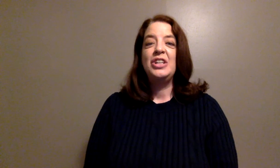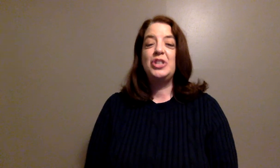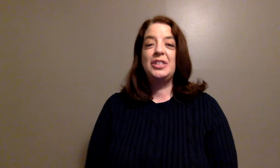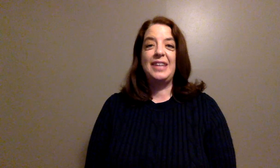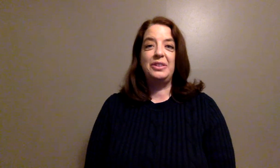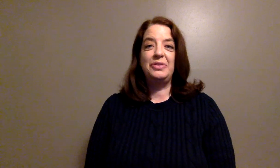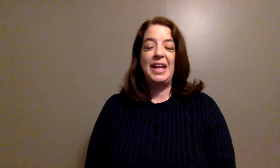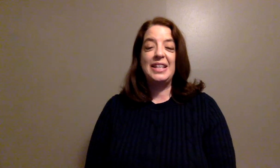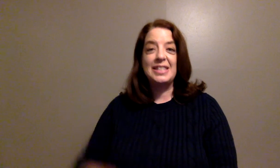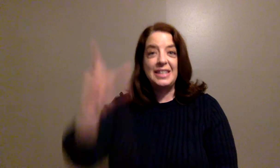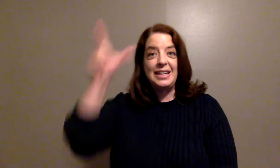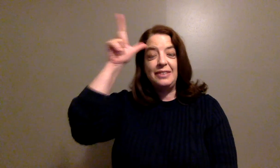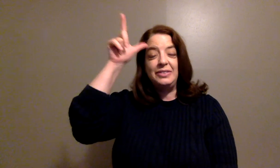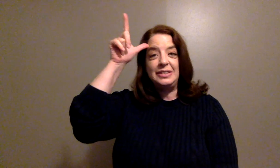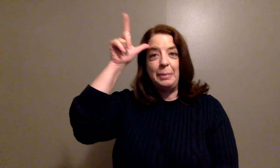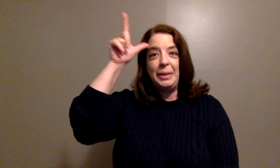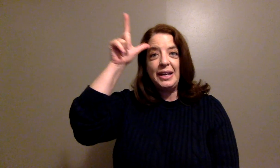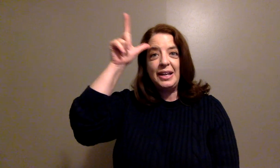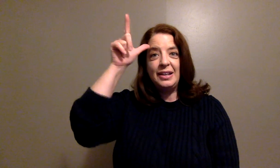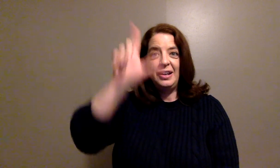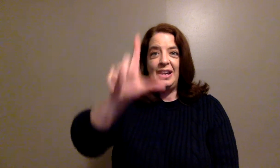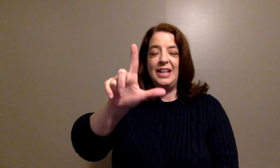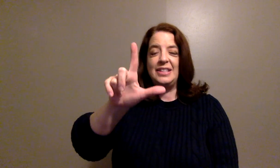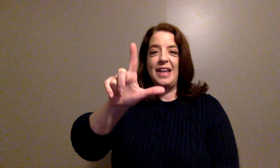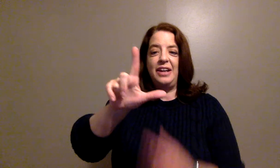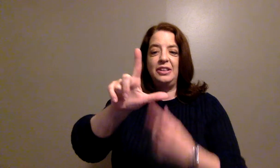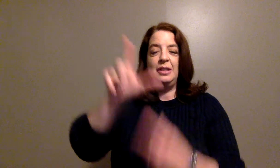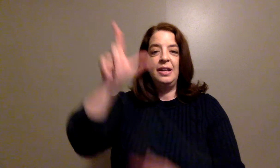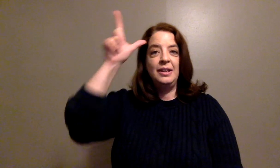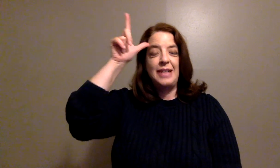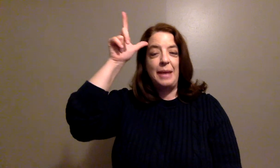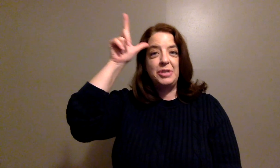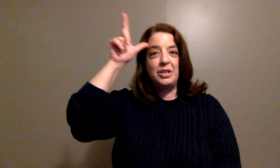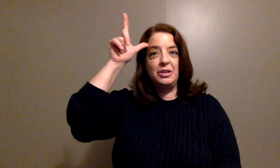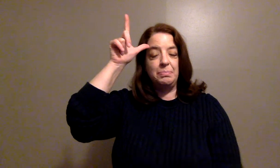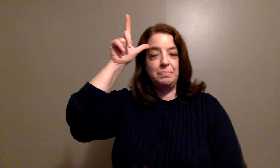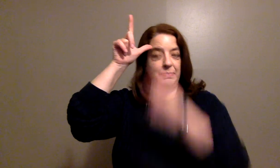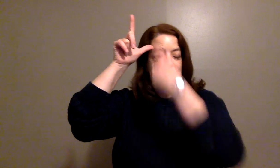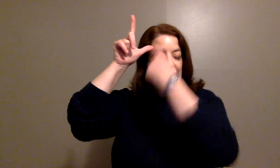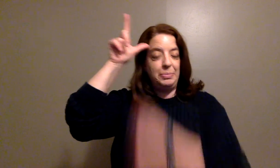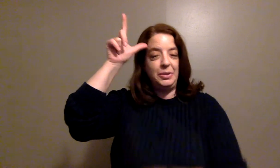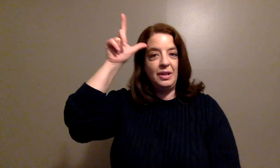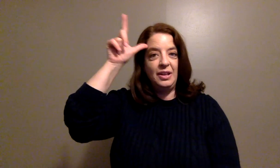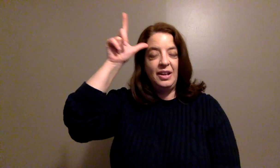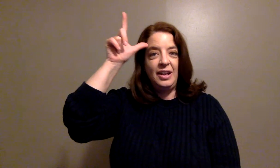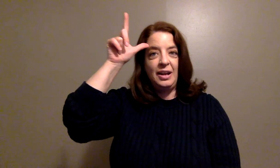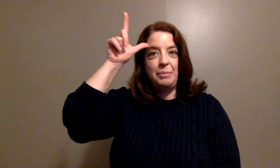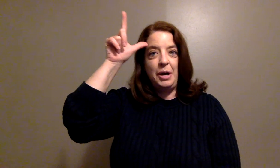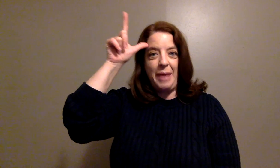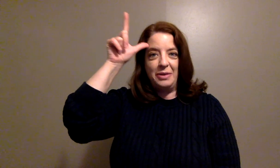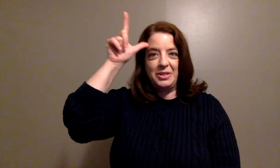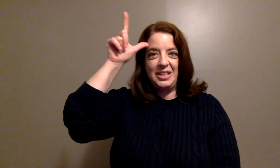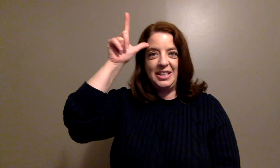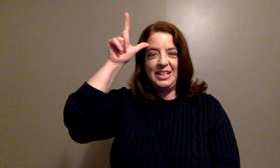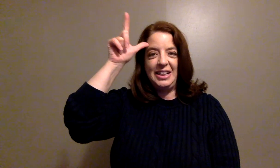Just south of that is the city of Lubbock. It's an L, taps at your temple, palm out.